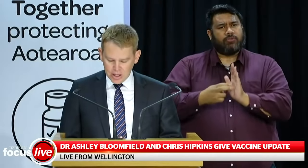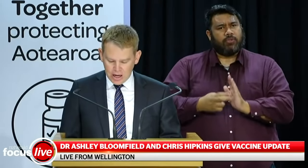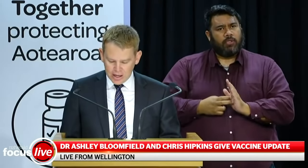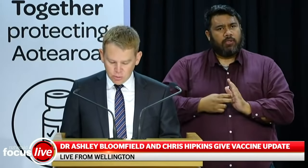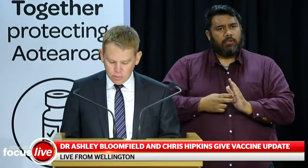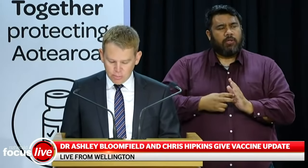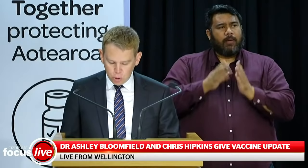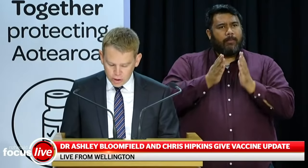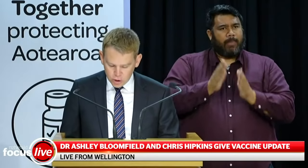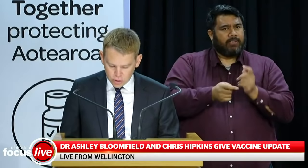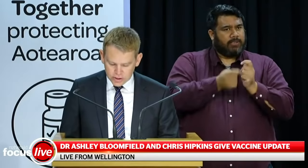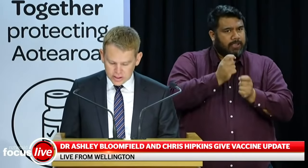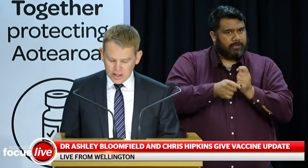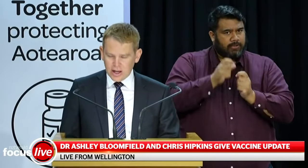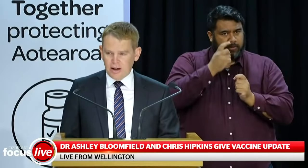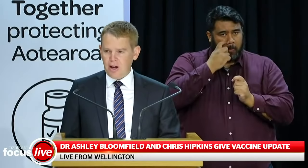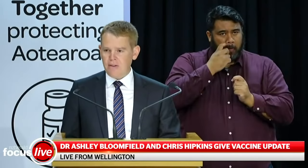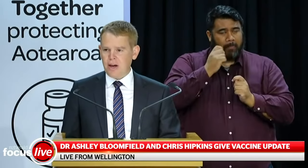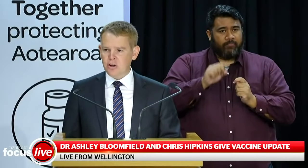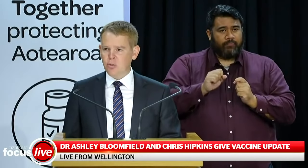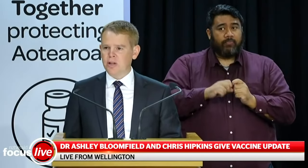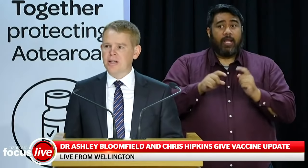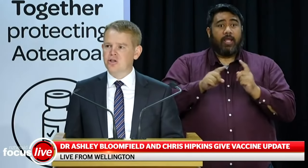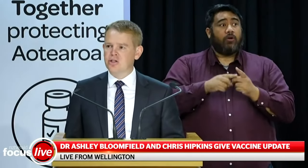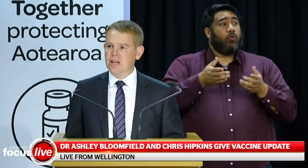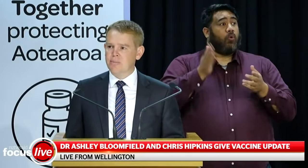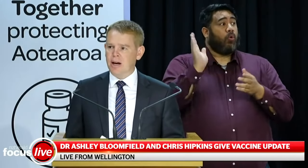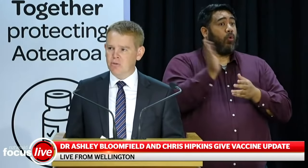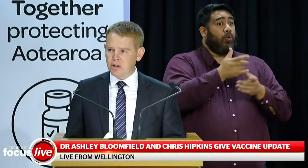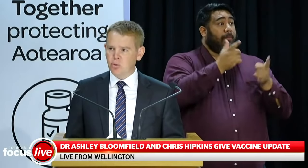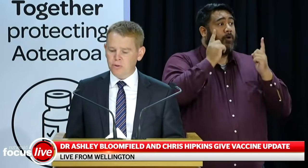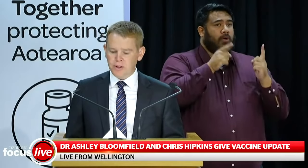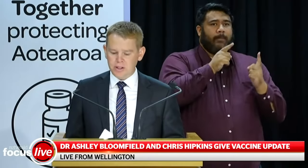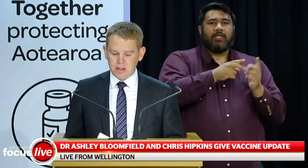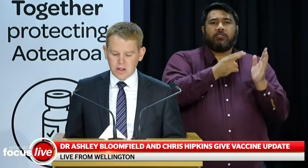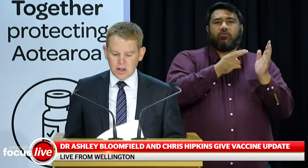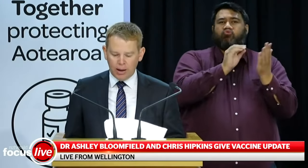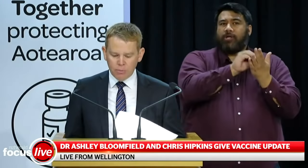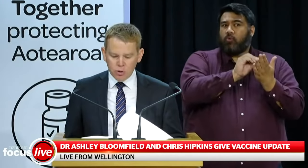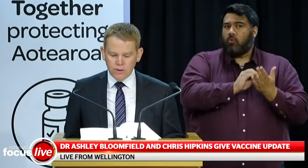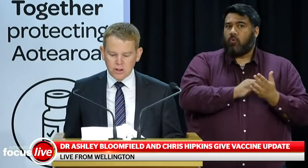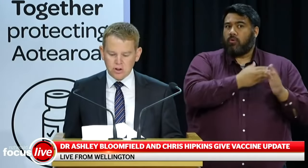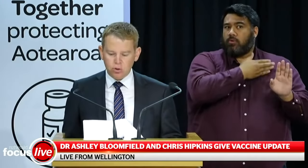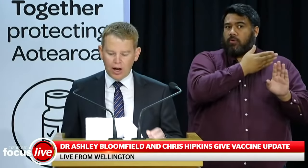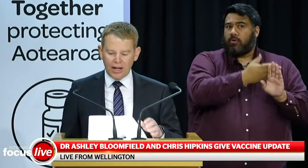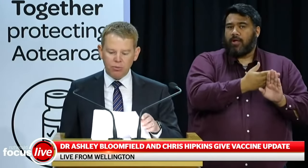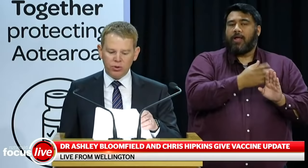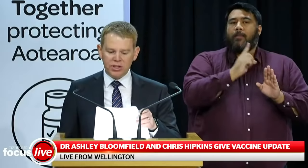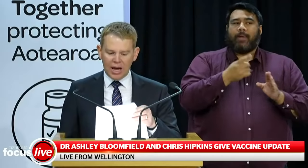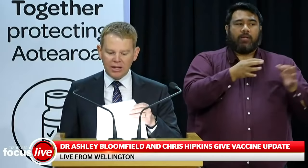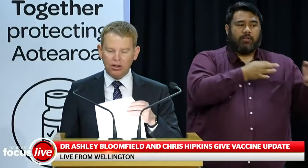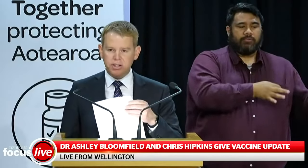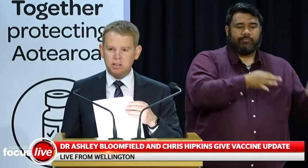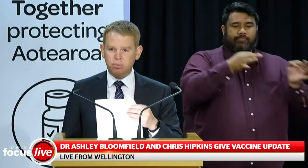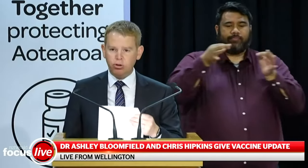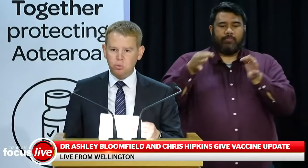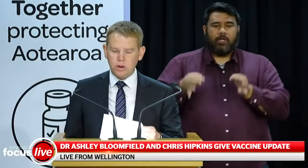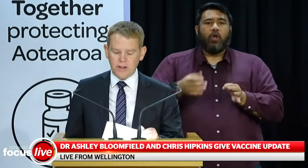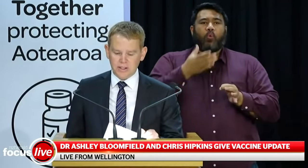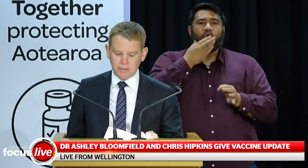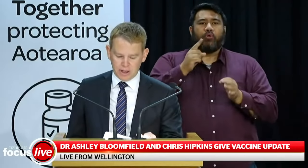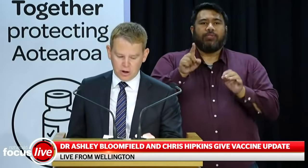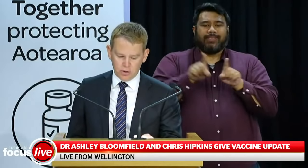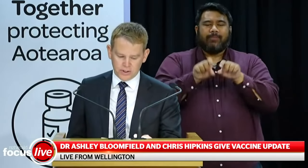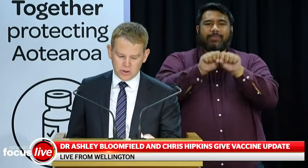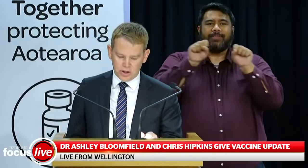testing, and all employers have had an obligation to keep a record of this. Moving to a more standardised approach